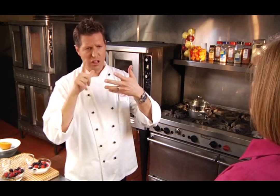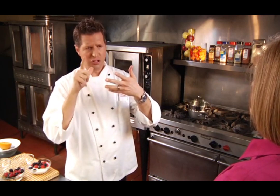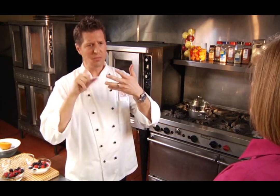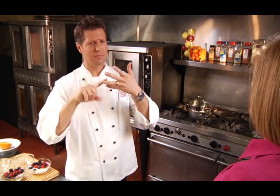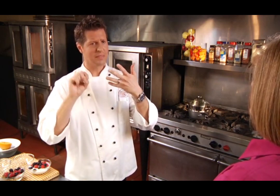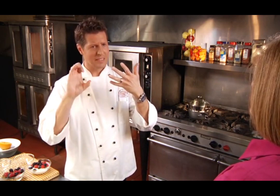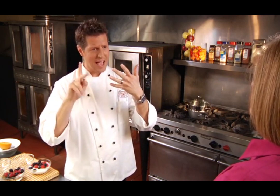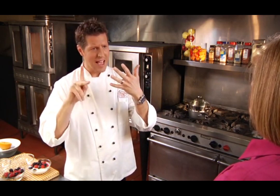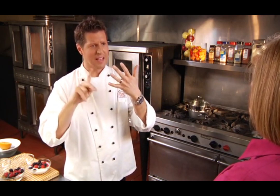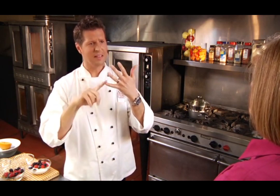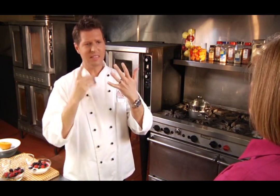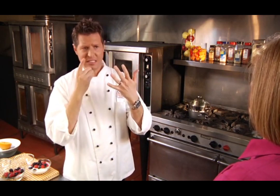snacks.